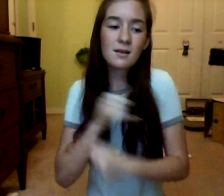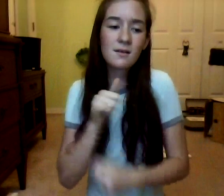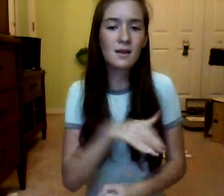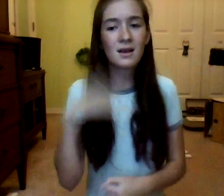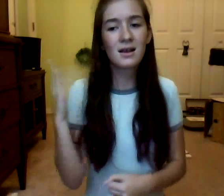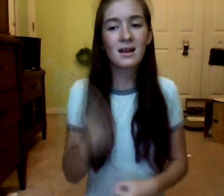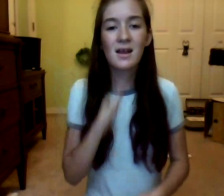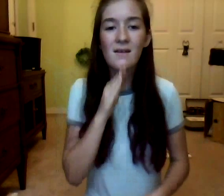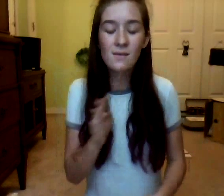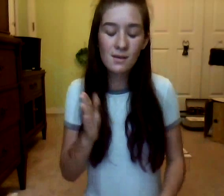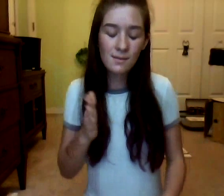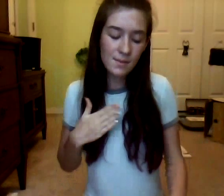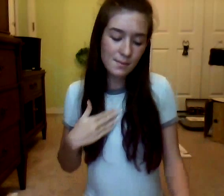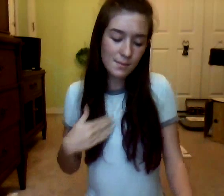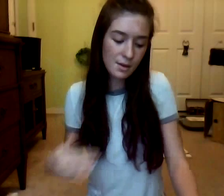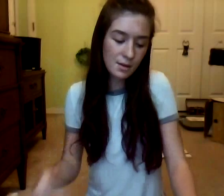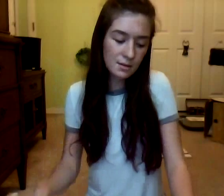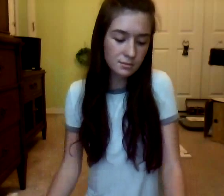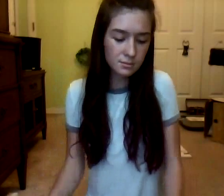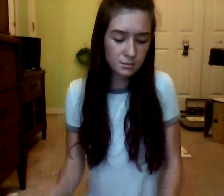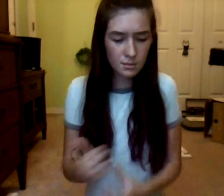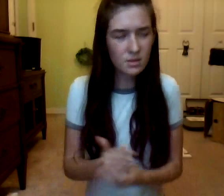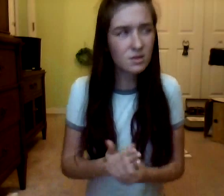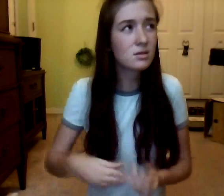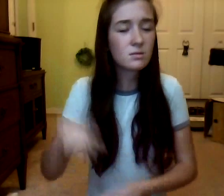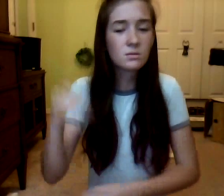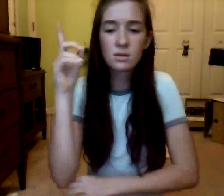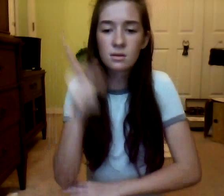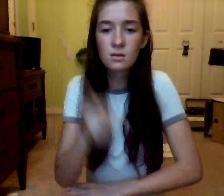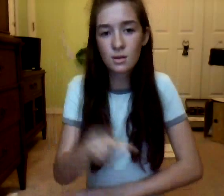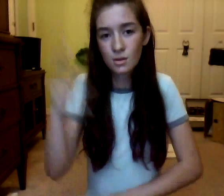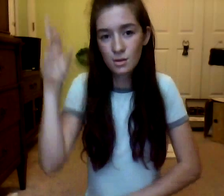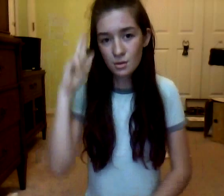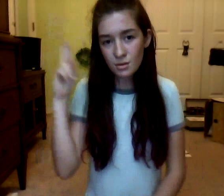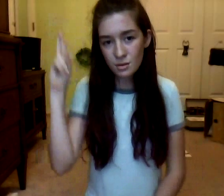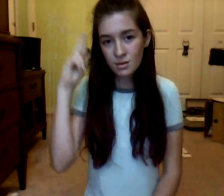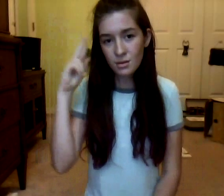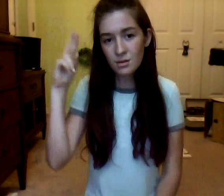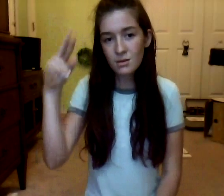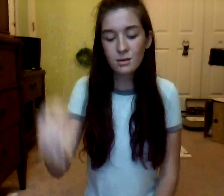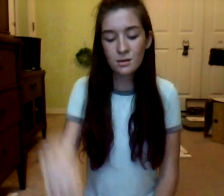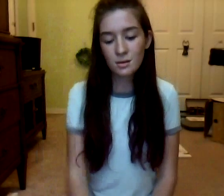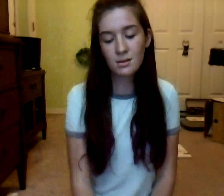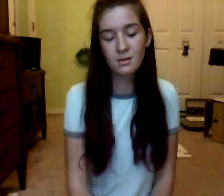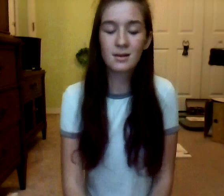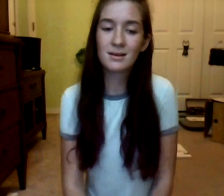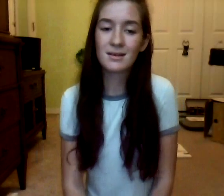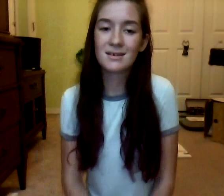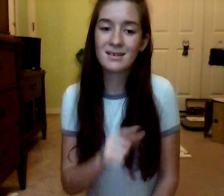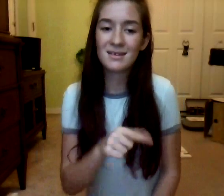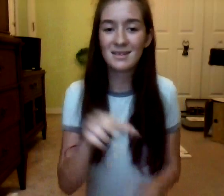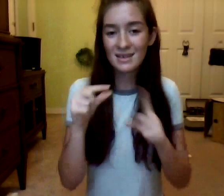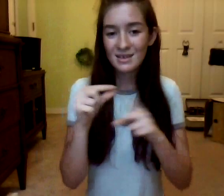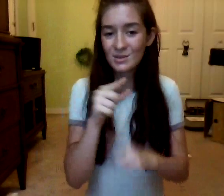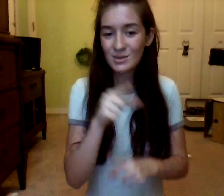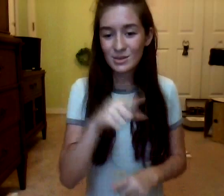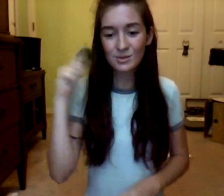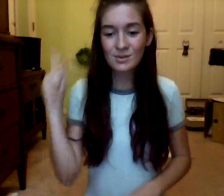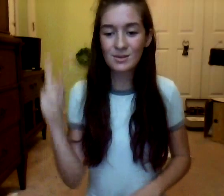love, I can never be mine, maybe one day you'll be in the last. These words you